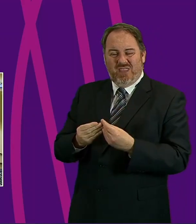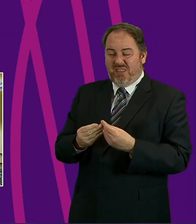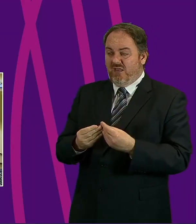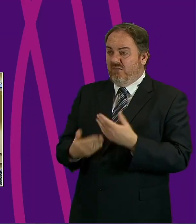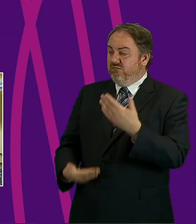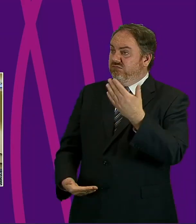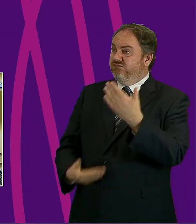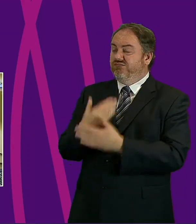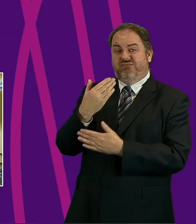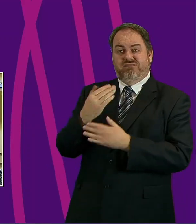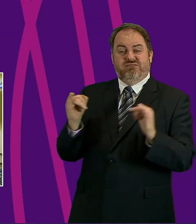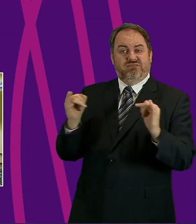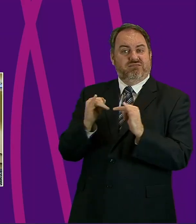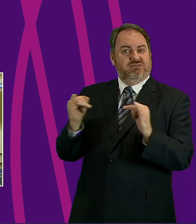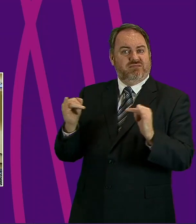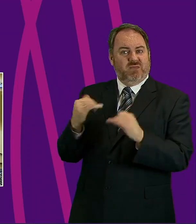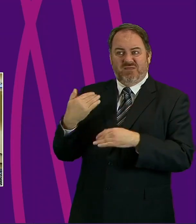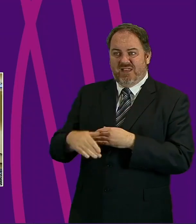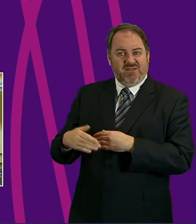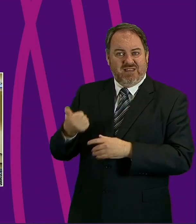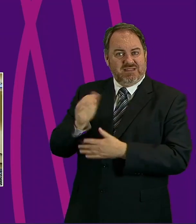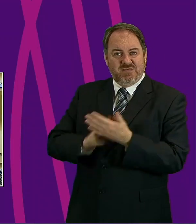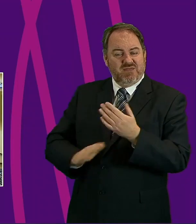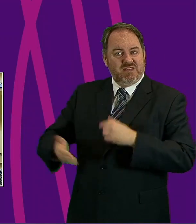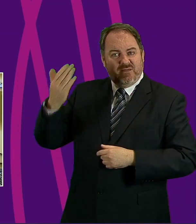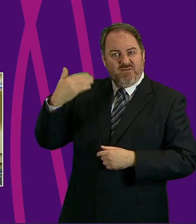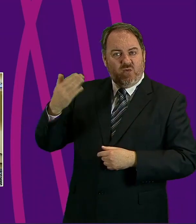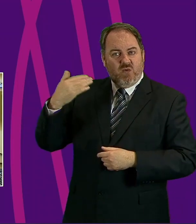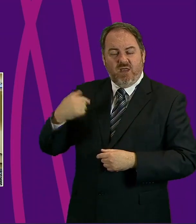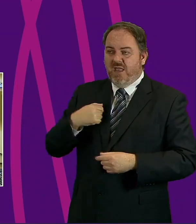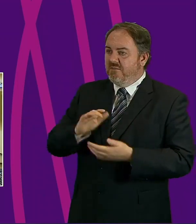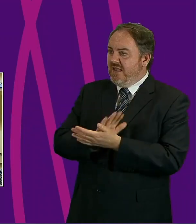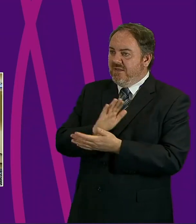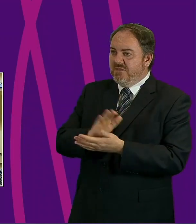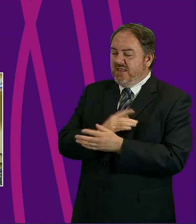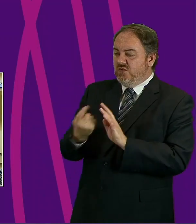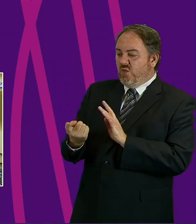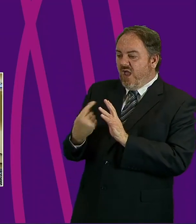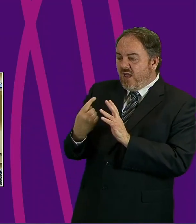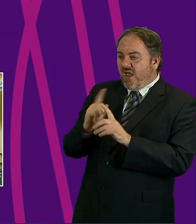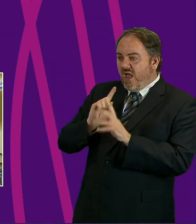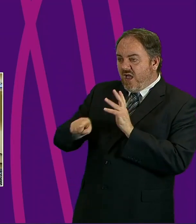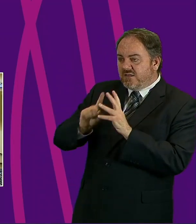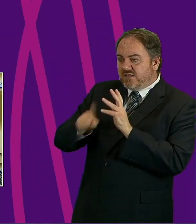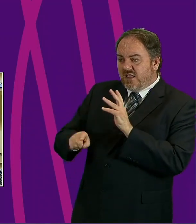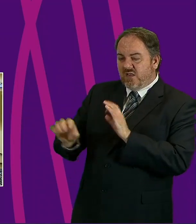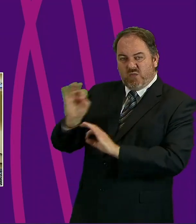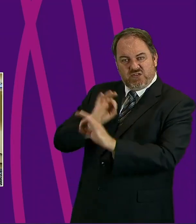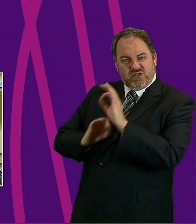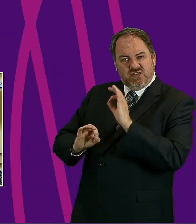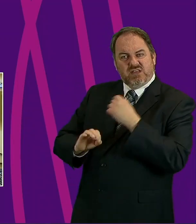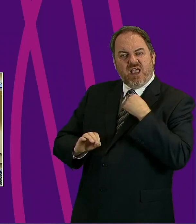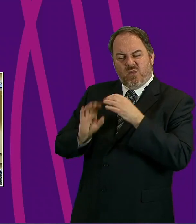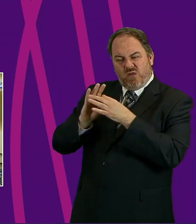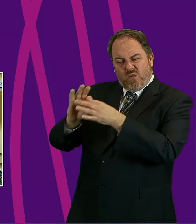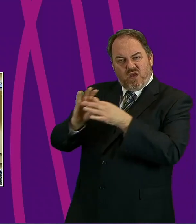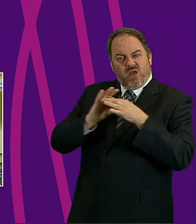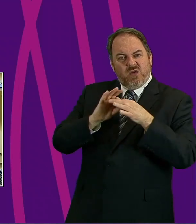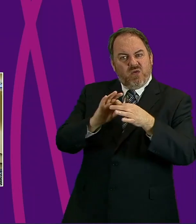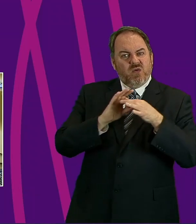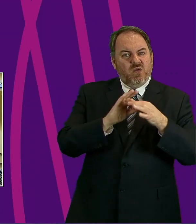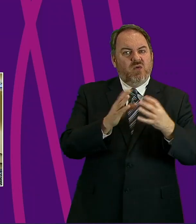And I, for as long as we're dealing with this situation, will answer questions and be accountable for that. But I will work collaboratively with